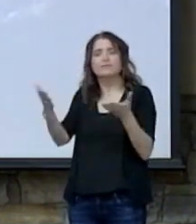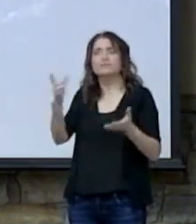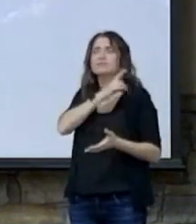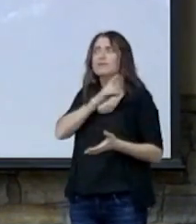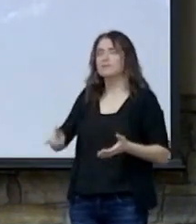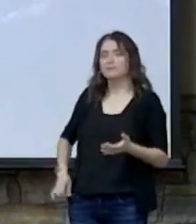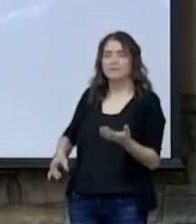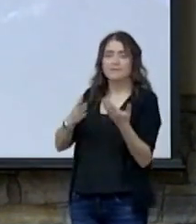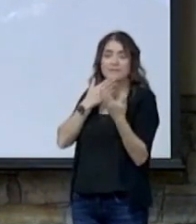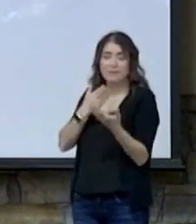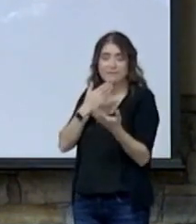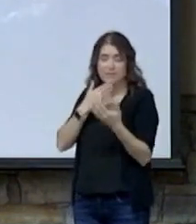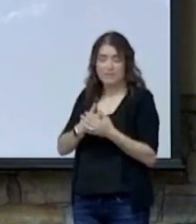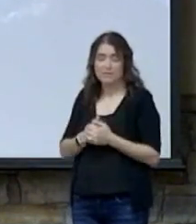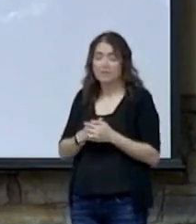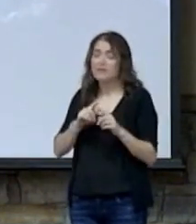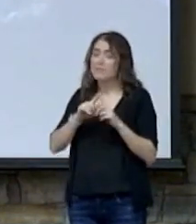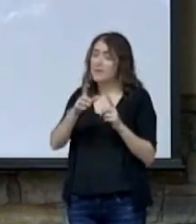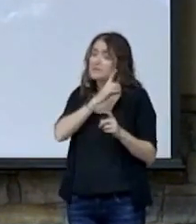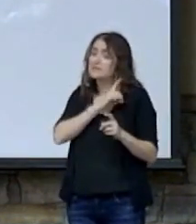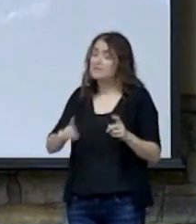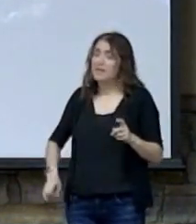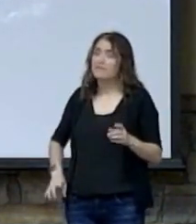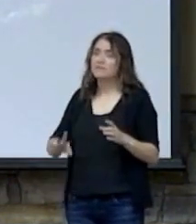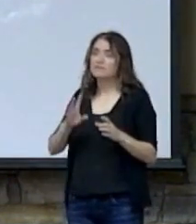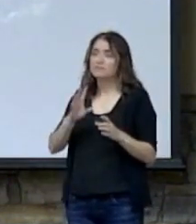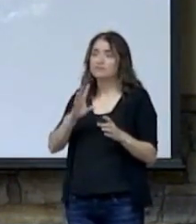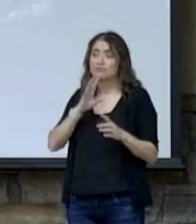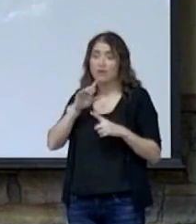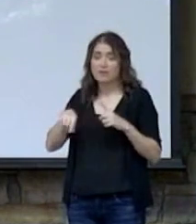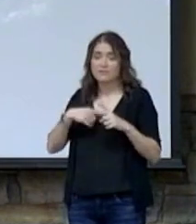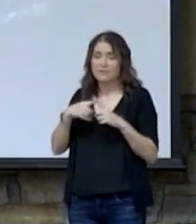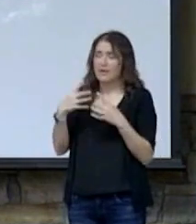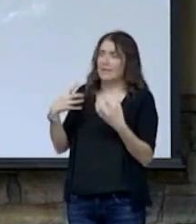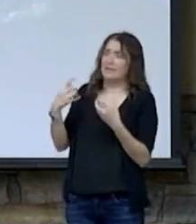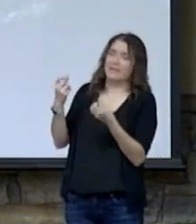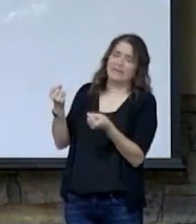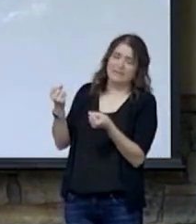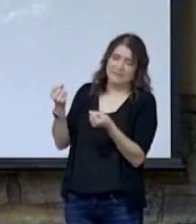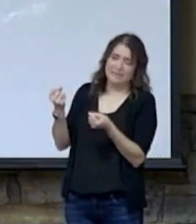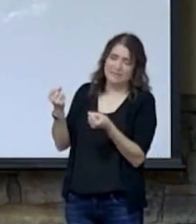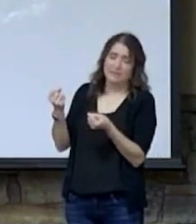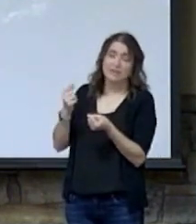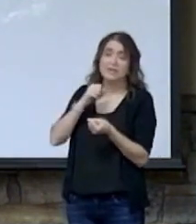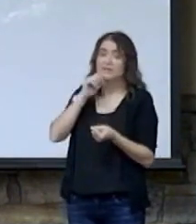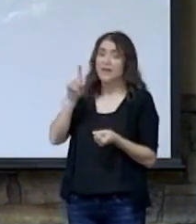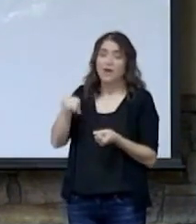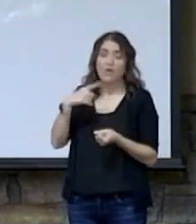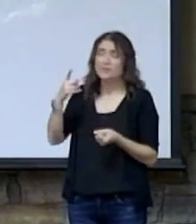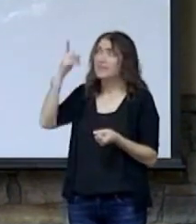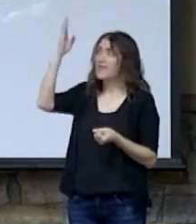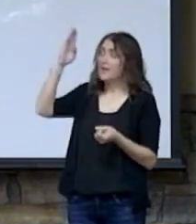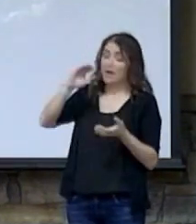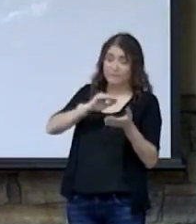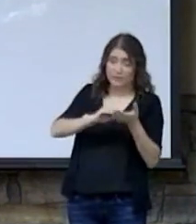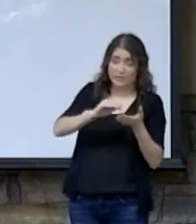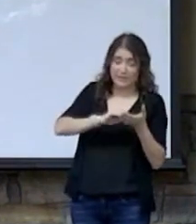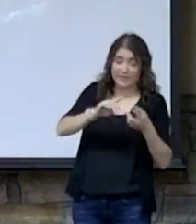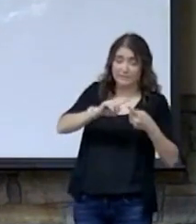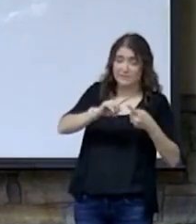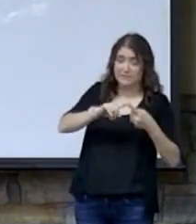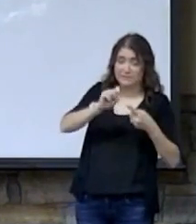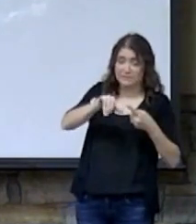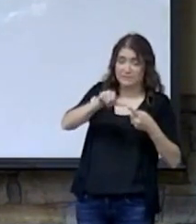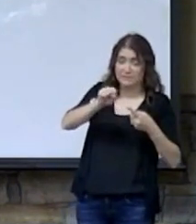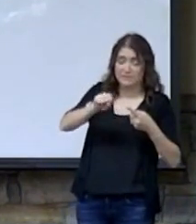for. But David talks about his healing power. It's not just that God forgives, but you see,